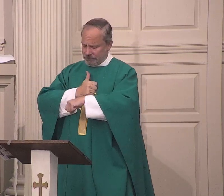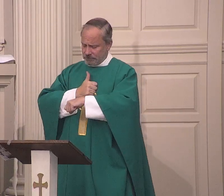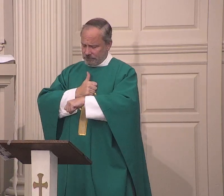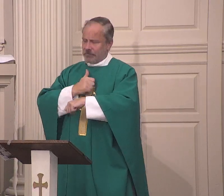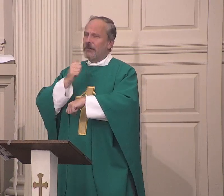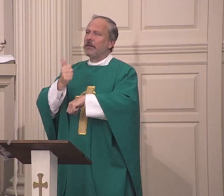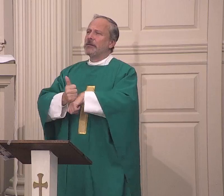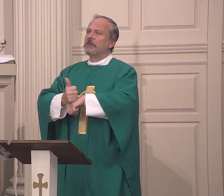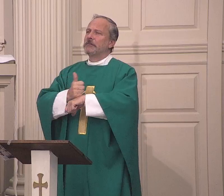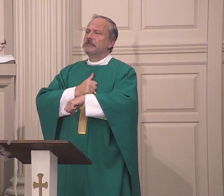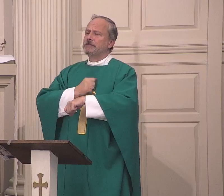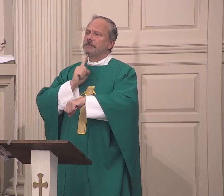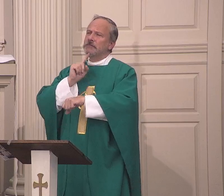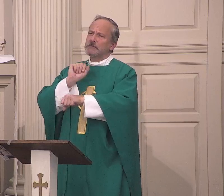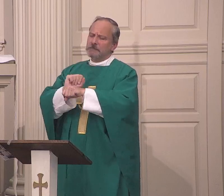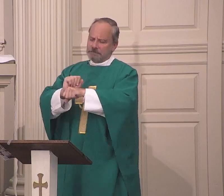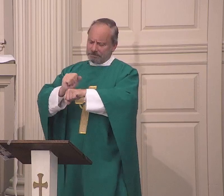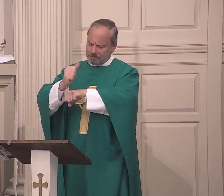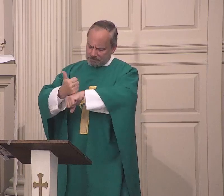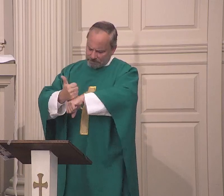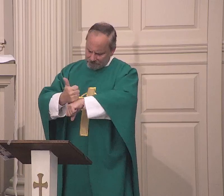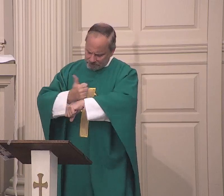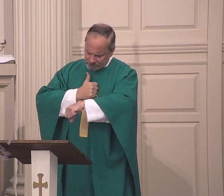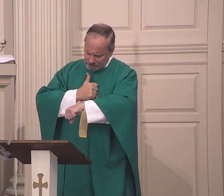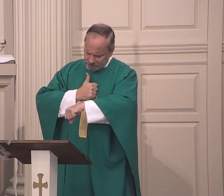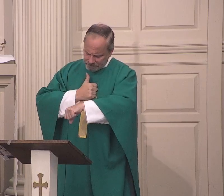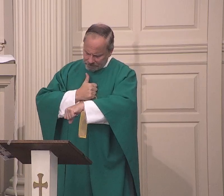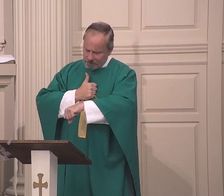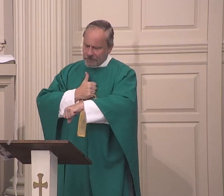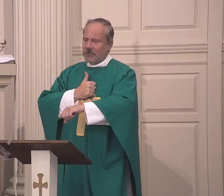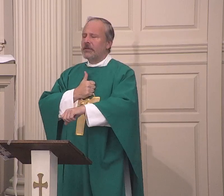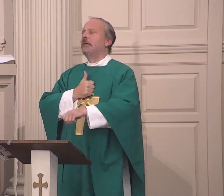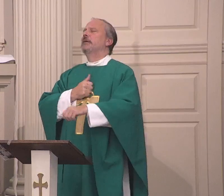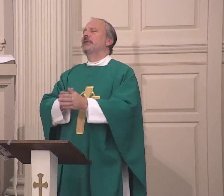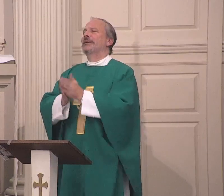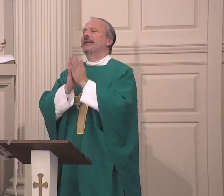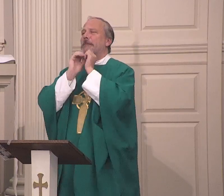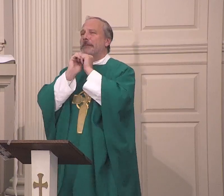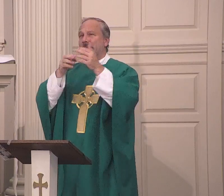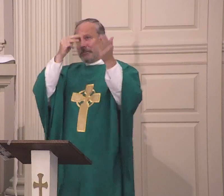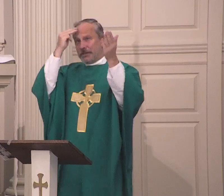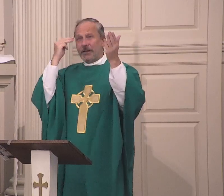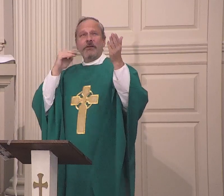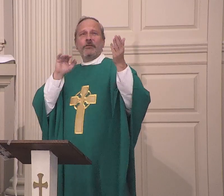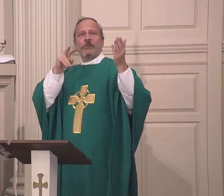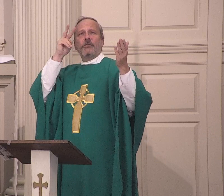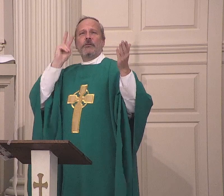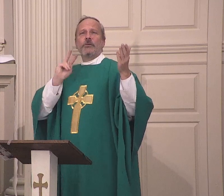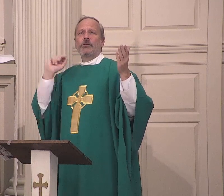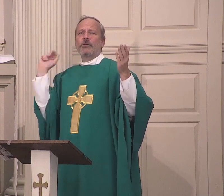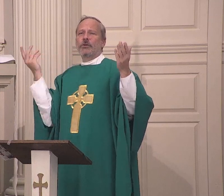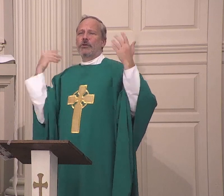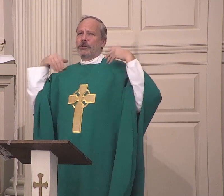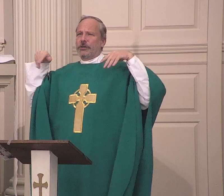thoughts and in my words, in what I have done and what I have failed to do,